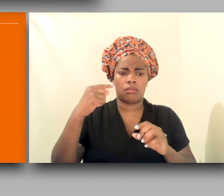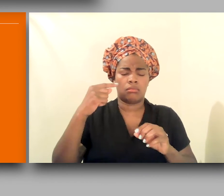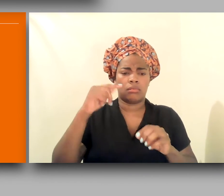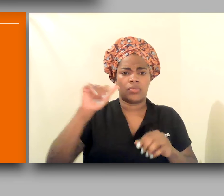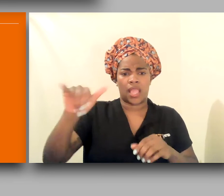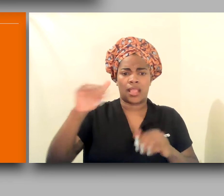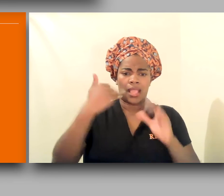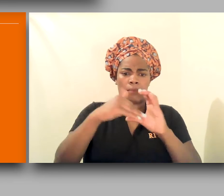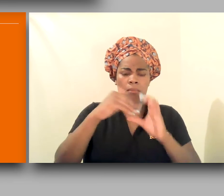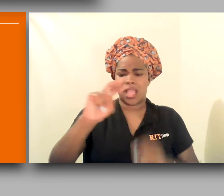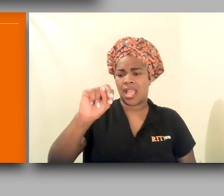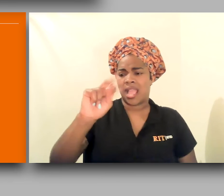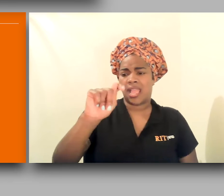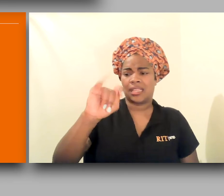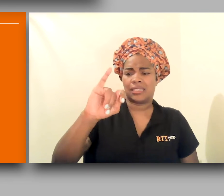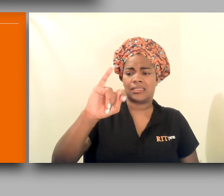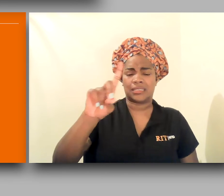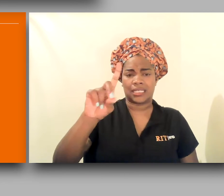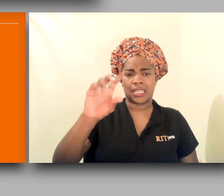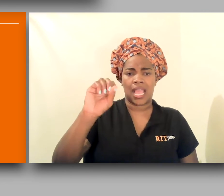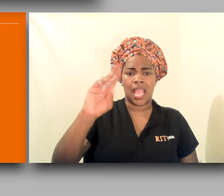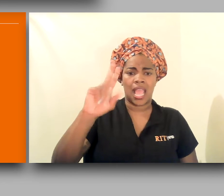NTID outreach at